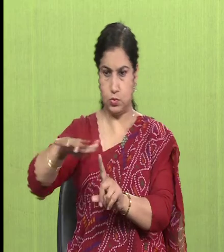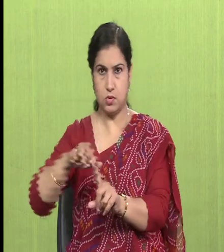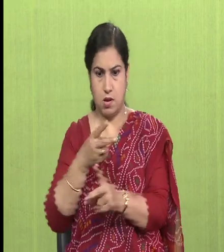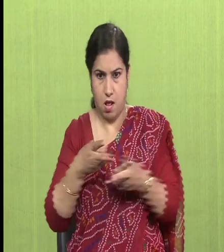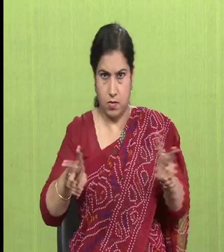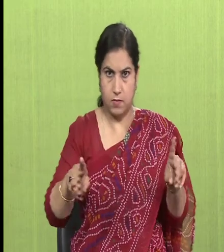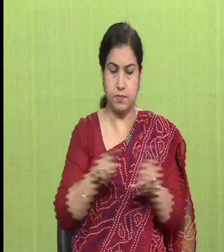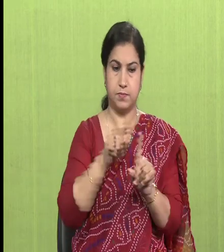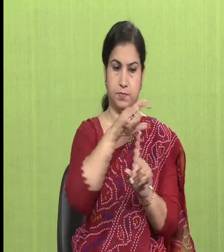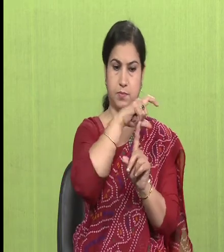culture,